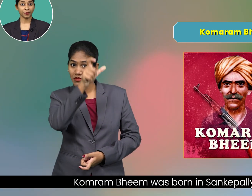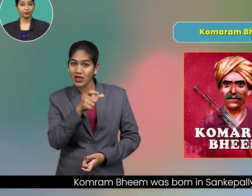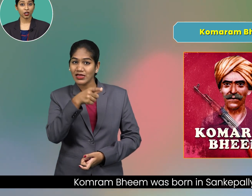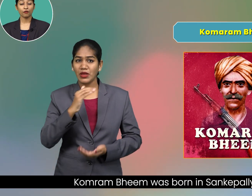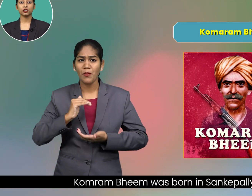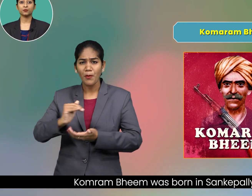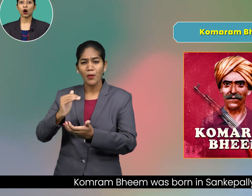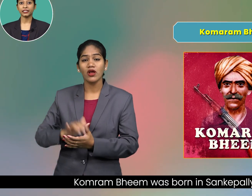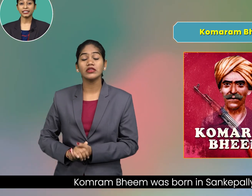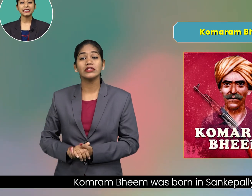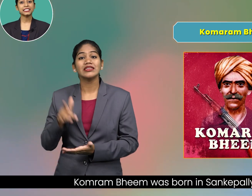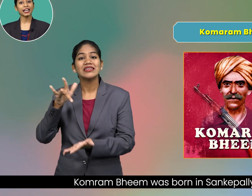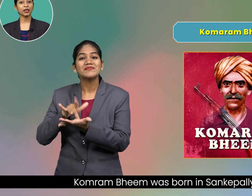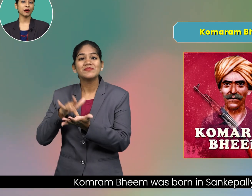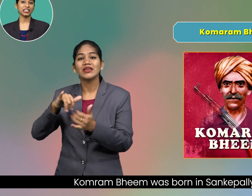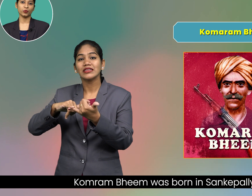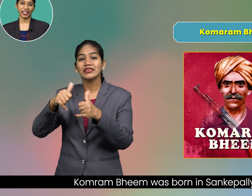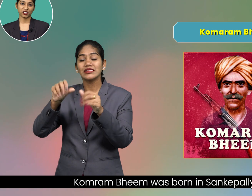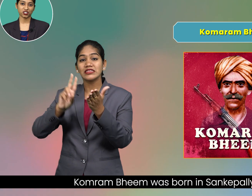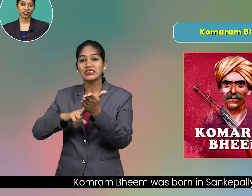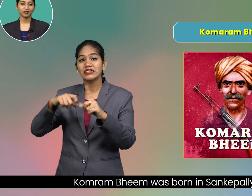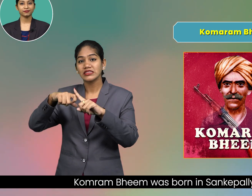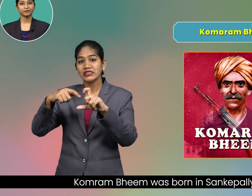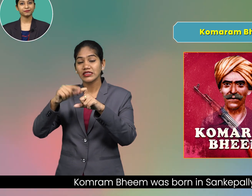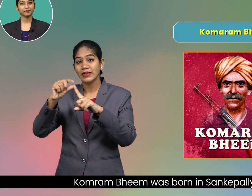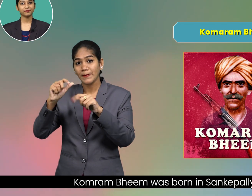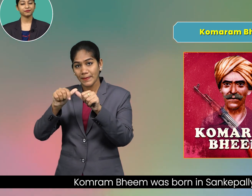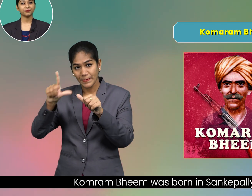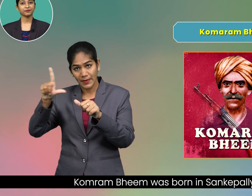Komaram Bhim was born in Sankepalli village.